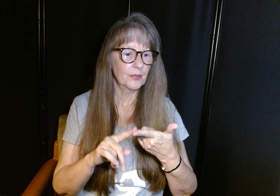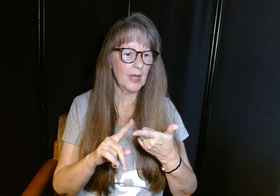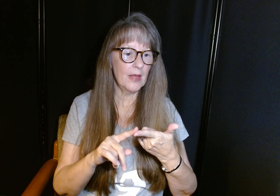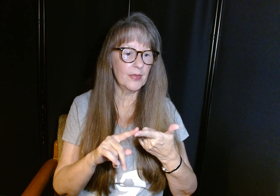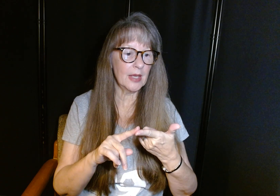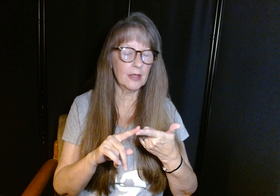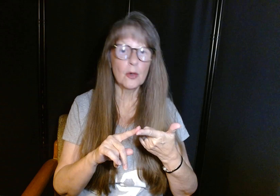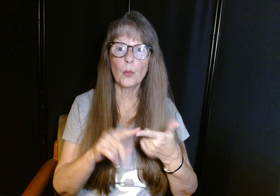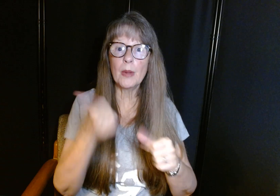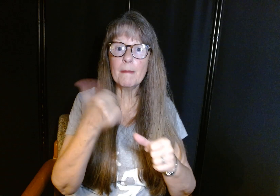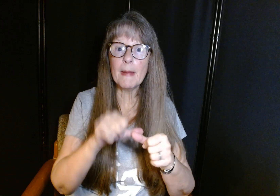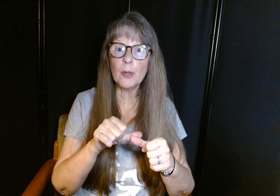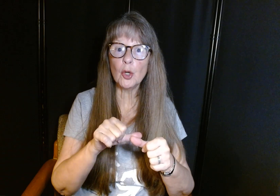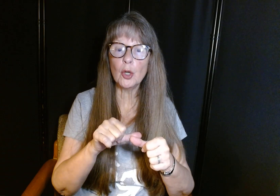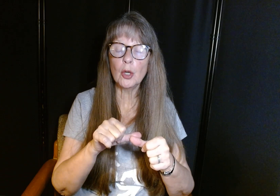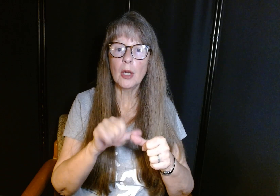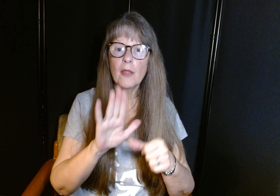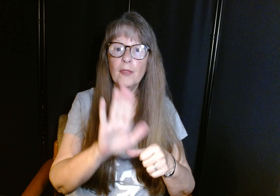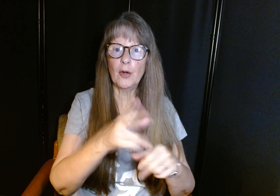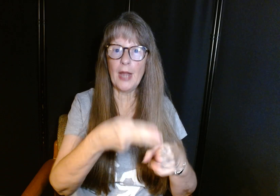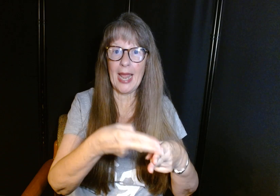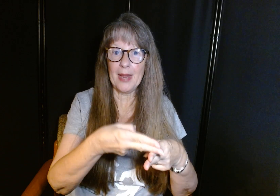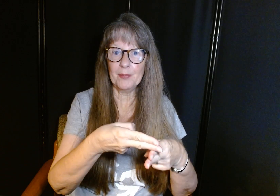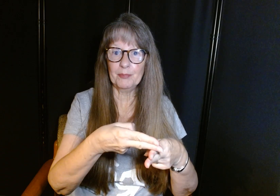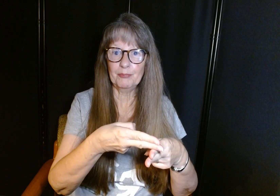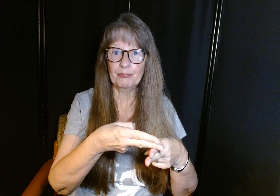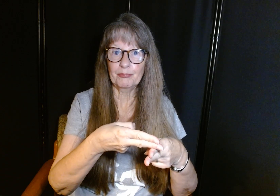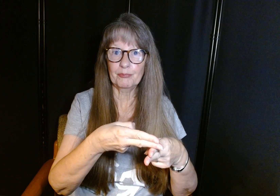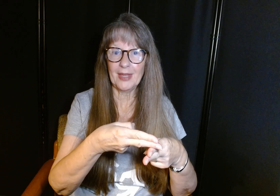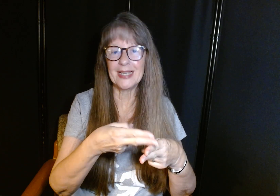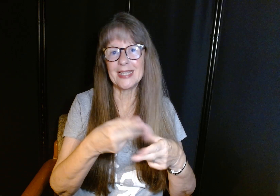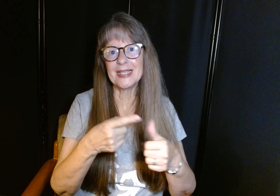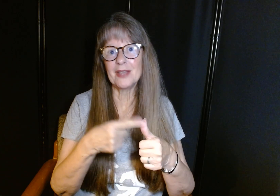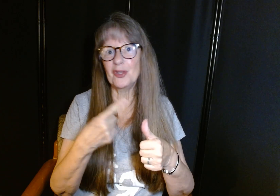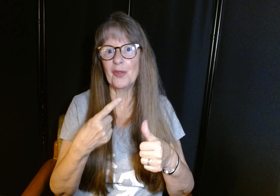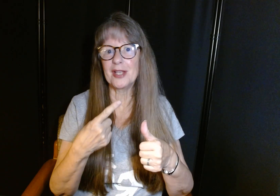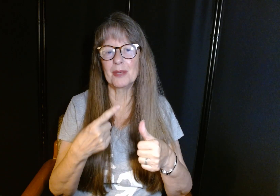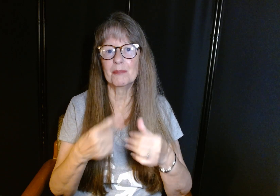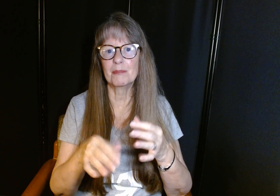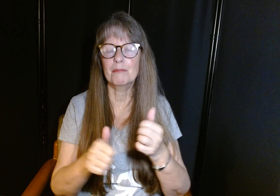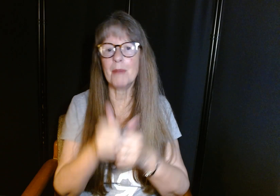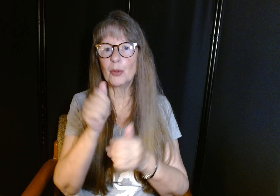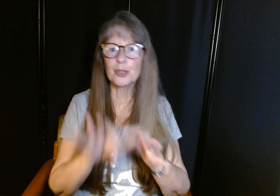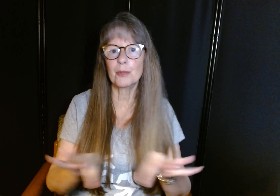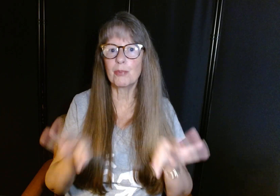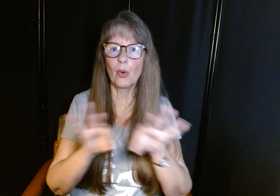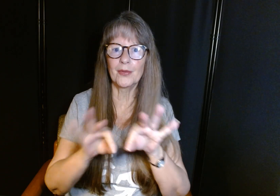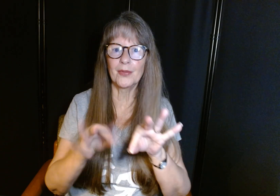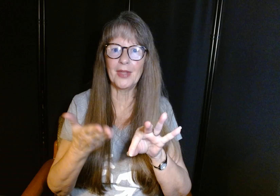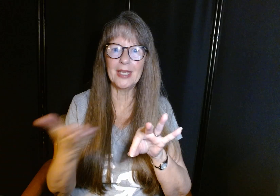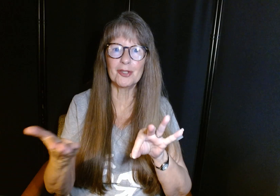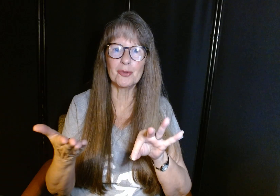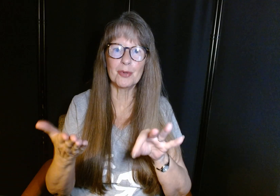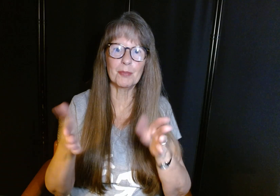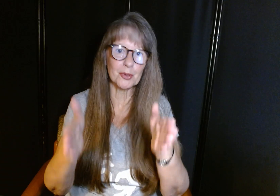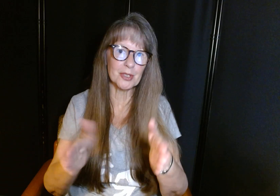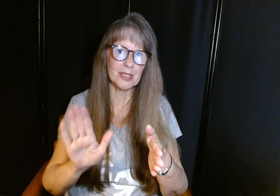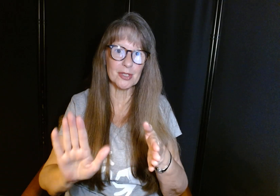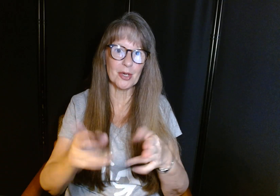And then remember their name, because they say, that's the most important thing to a person is their